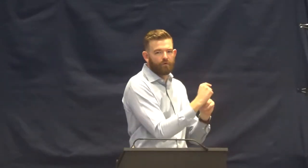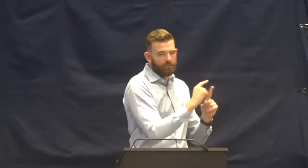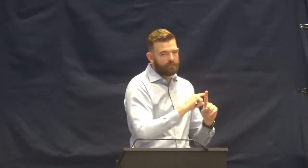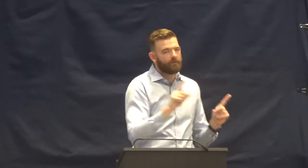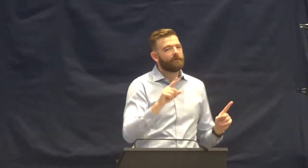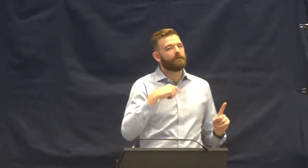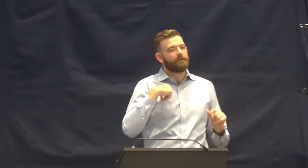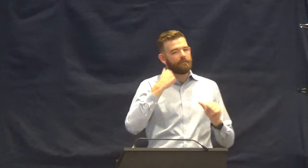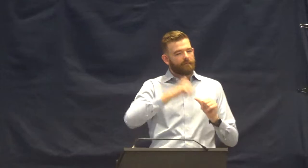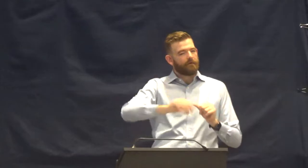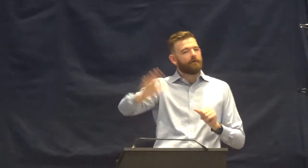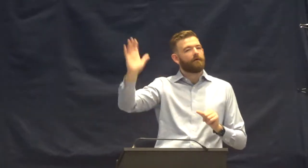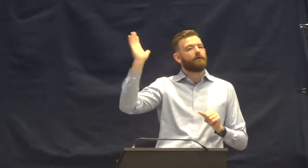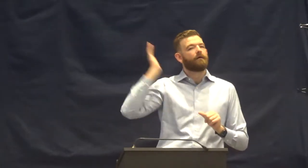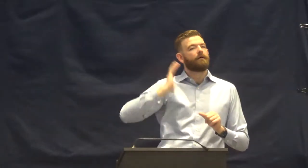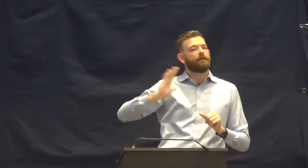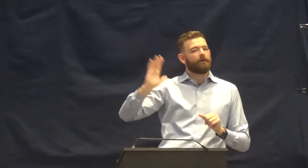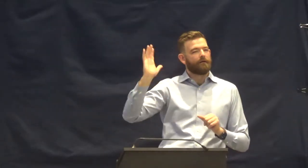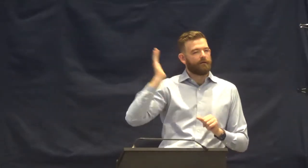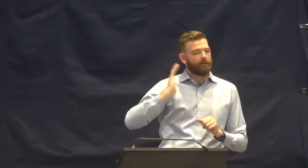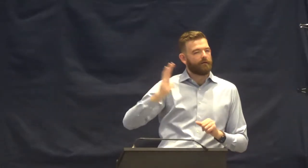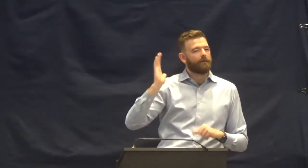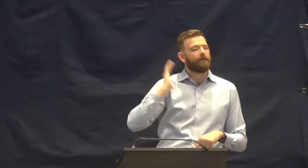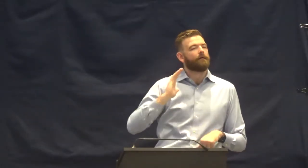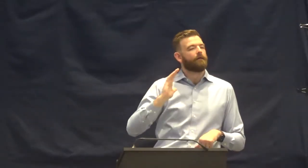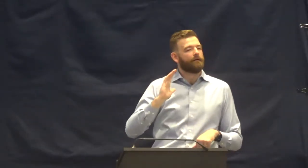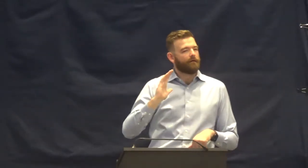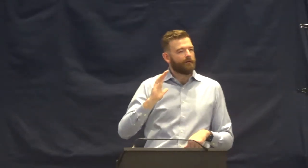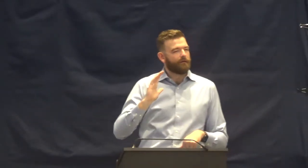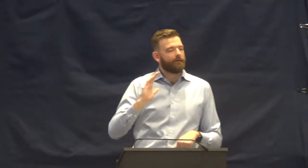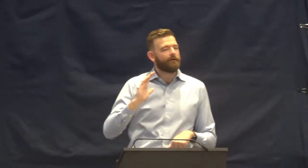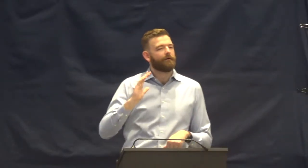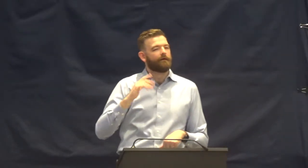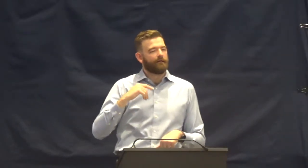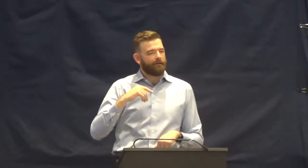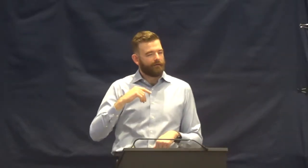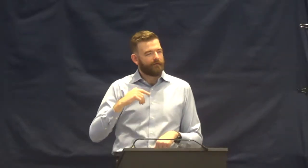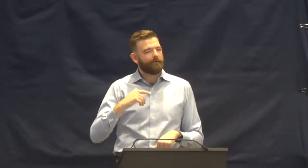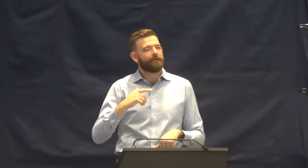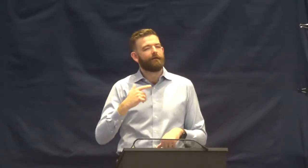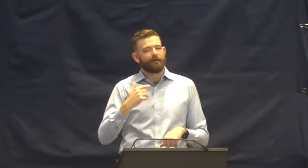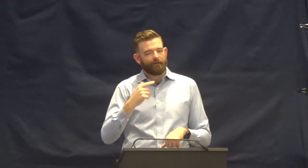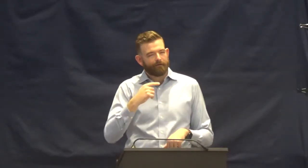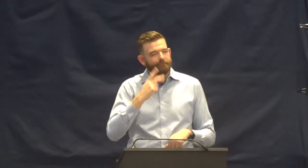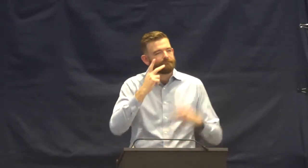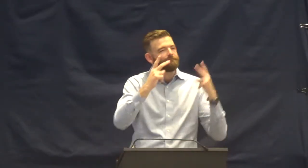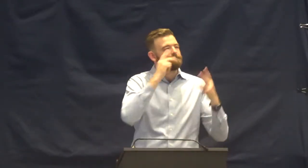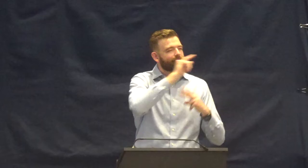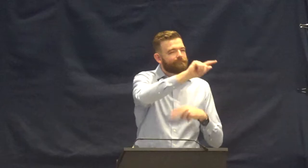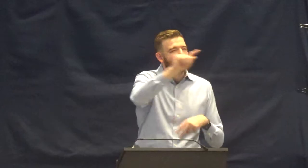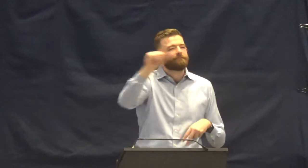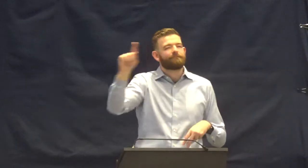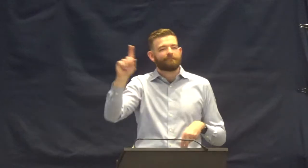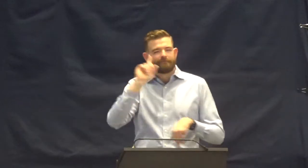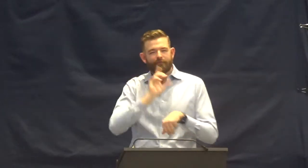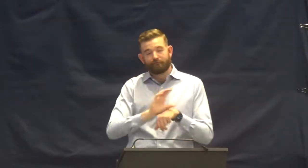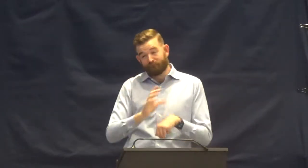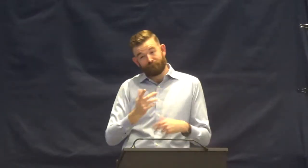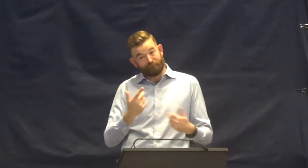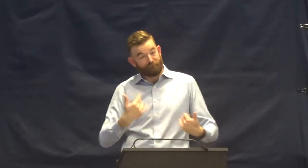expressive, the words are on the screen, the rhythm comes through. And I remember a long time ago, you know, going